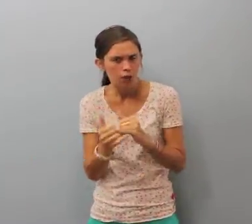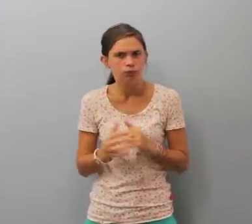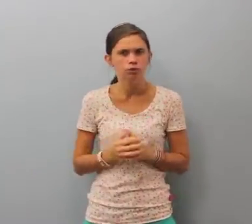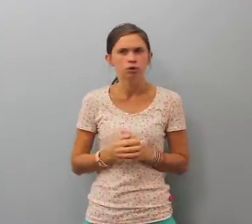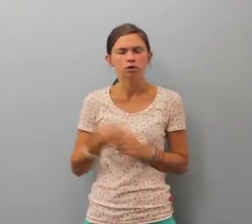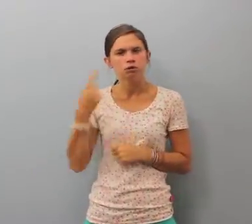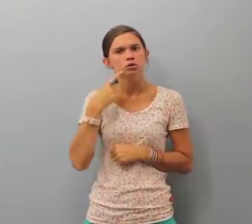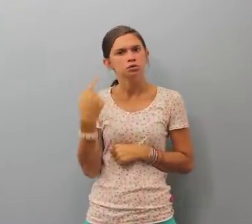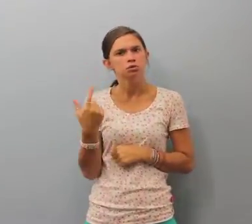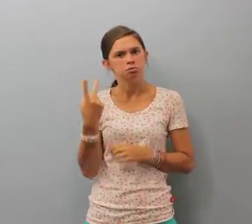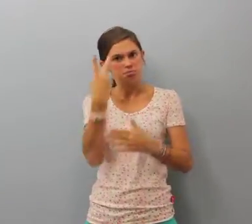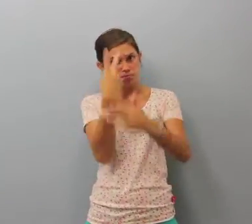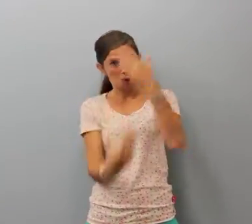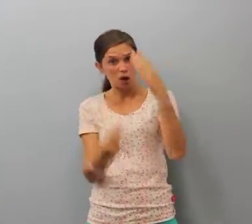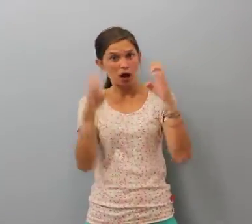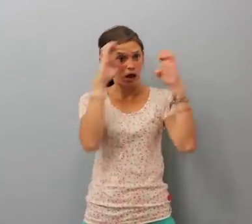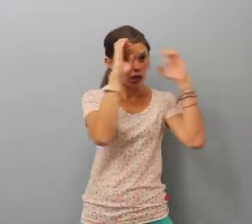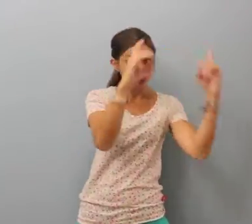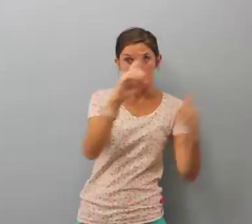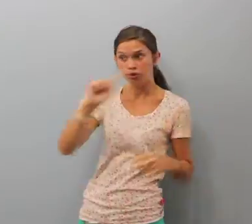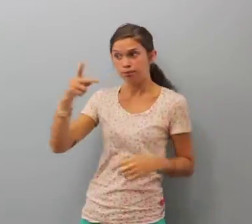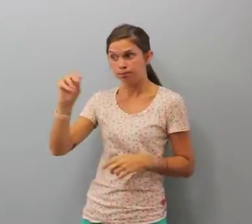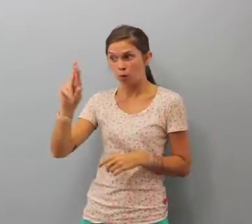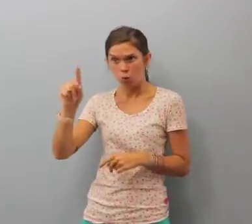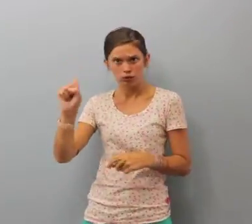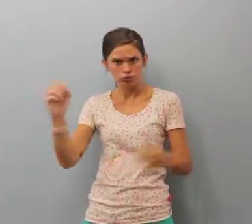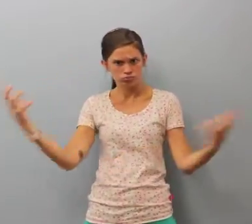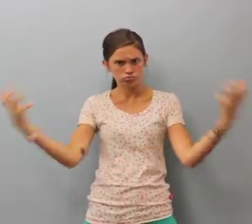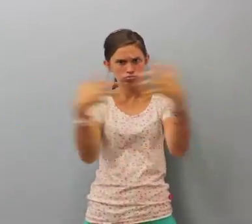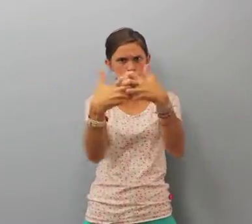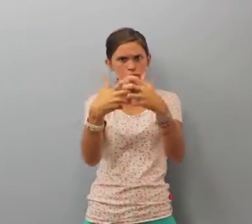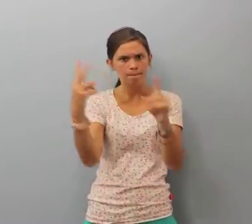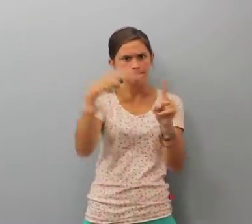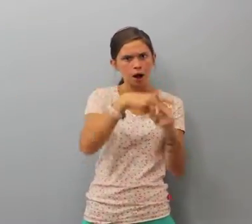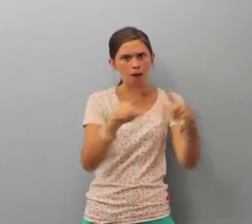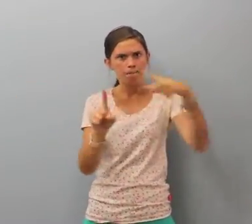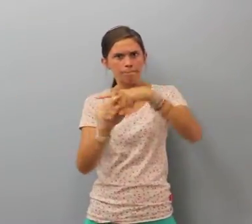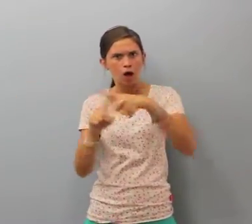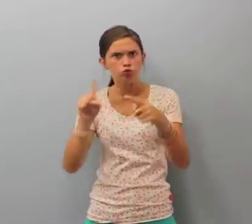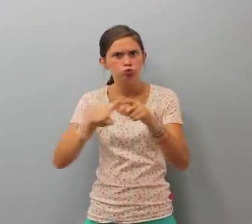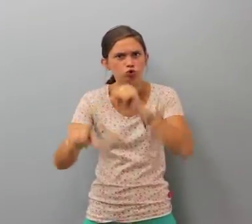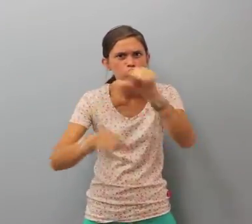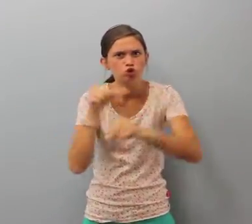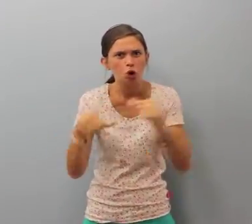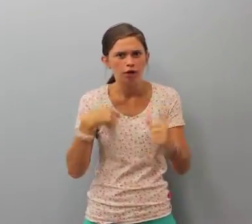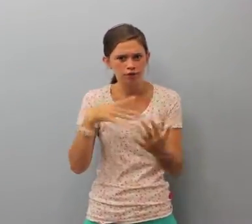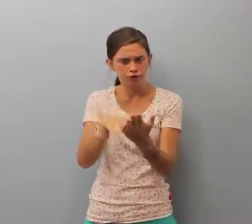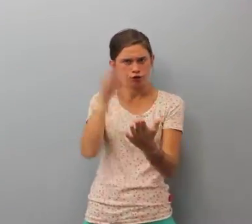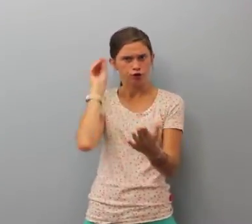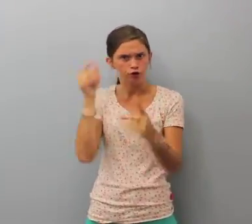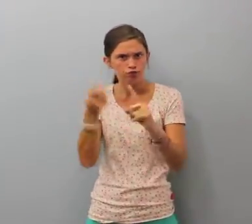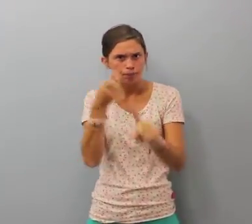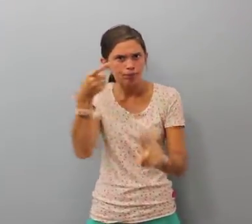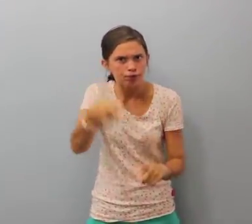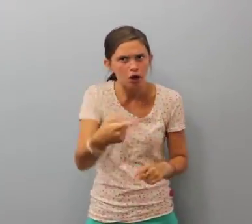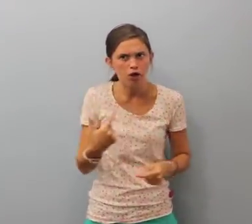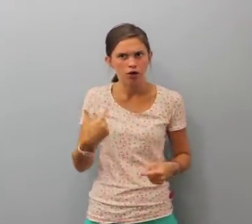And how has the Learning Center impacted her? She said both athletically and educationally she has learned from